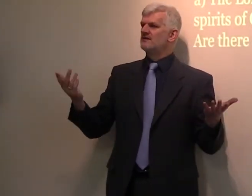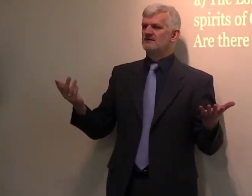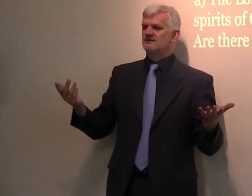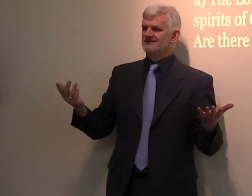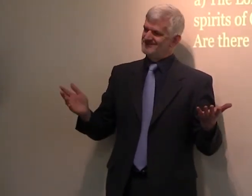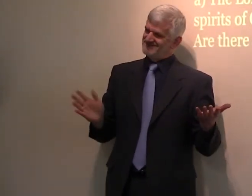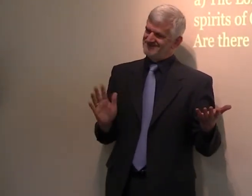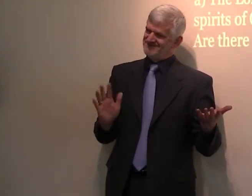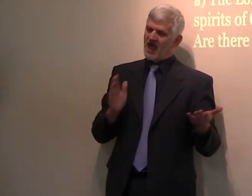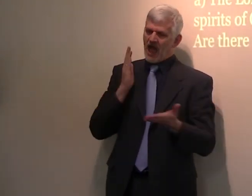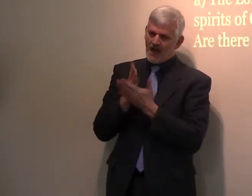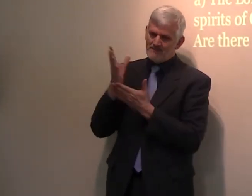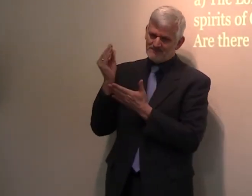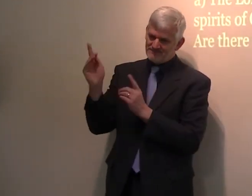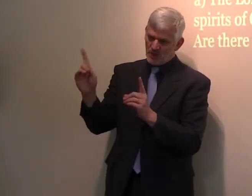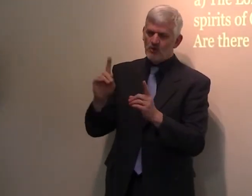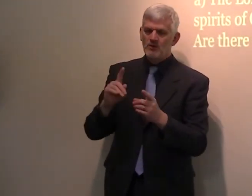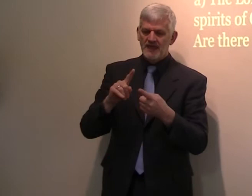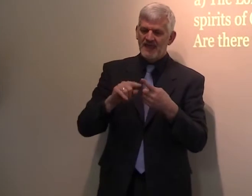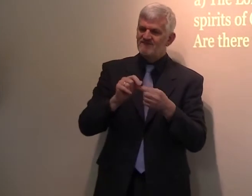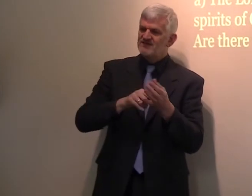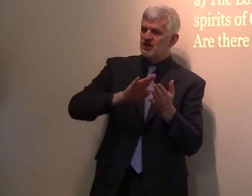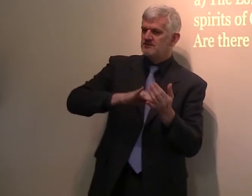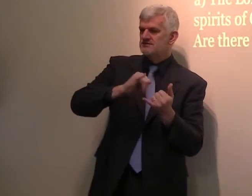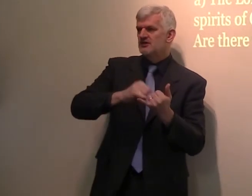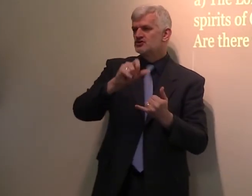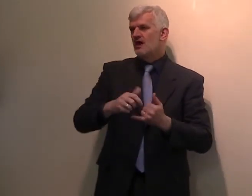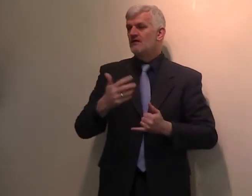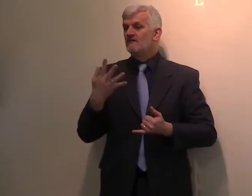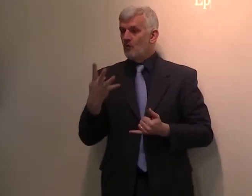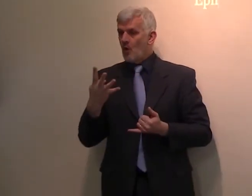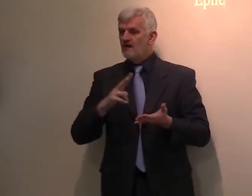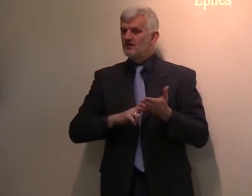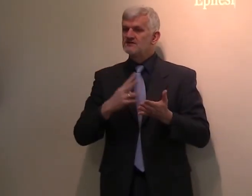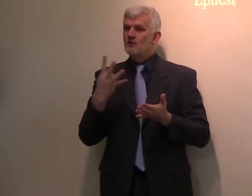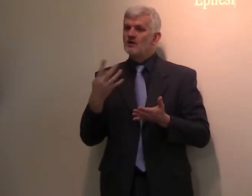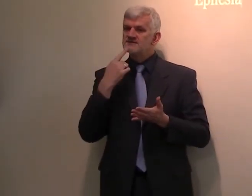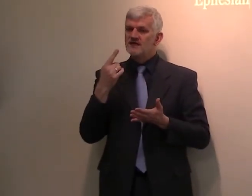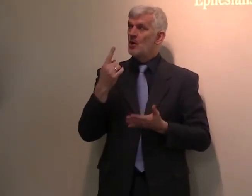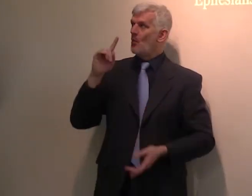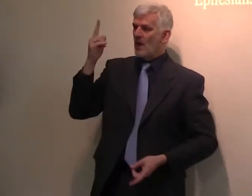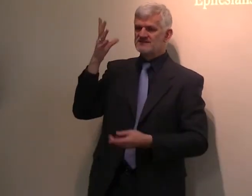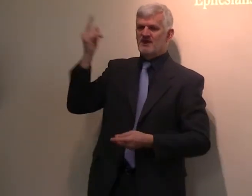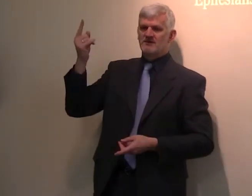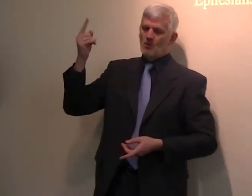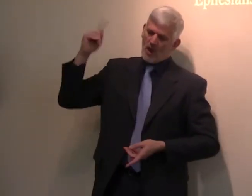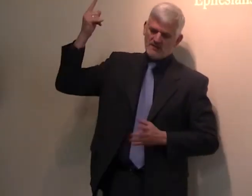Ephesians chapter 4 verse 4 says there is only one spirit. Only one spirit. But